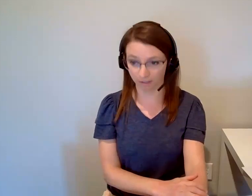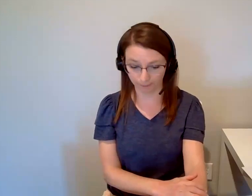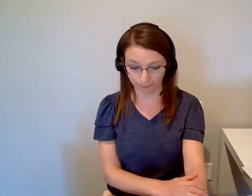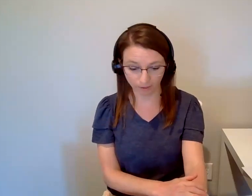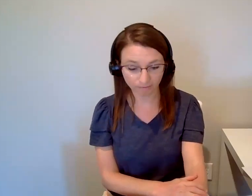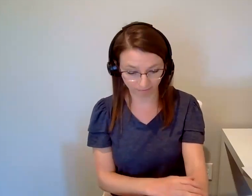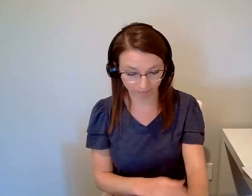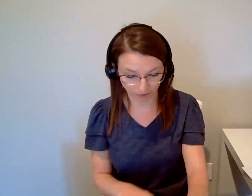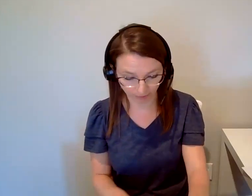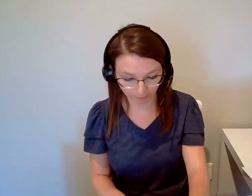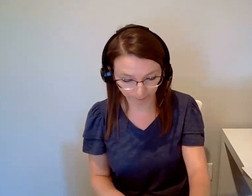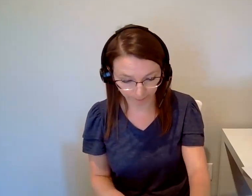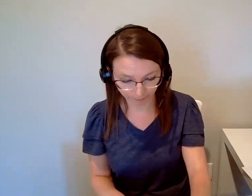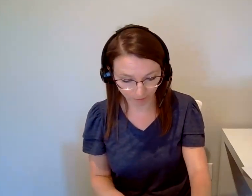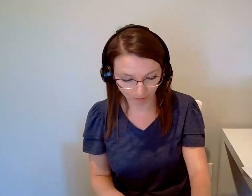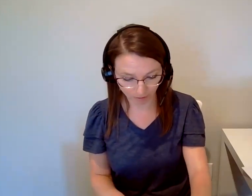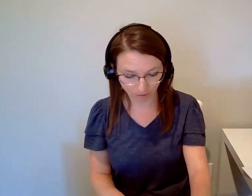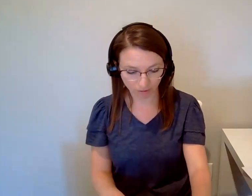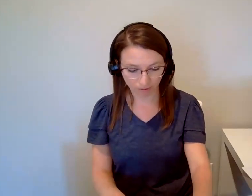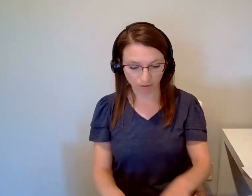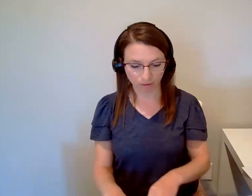I'm good. Good.